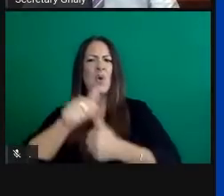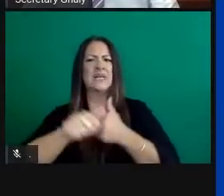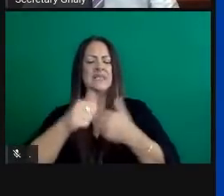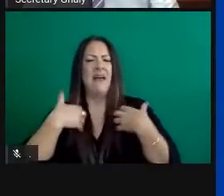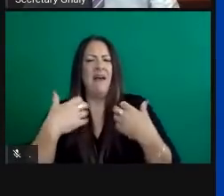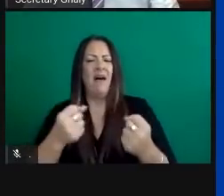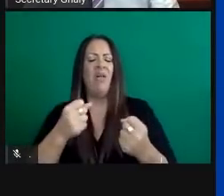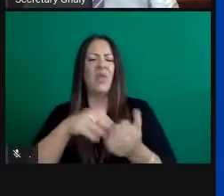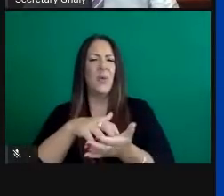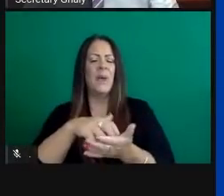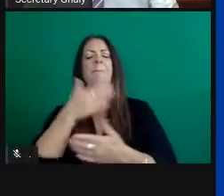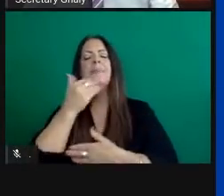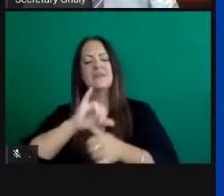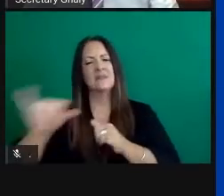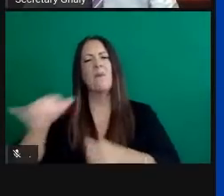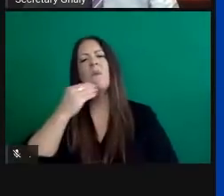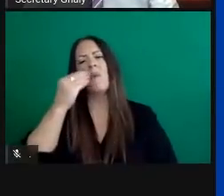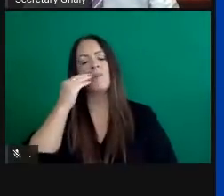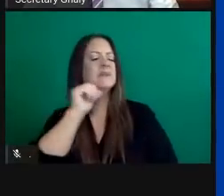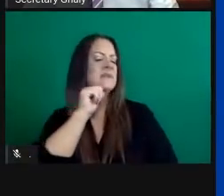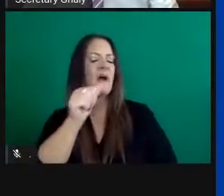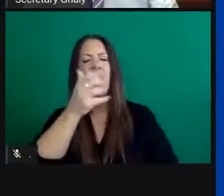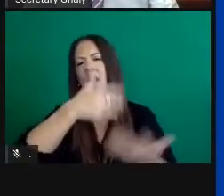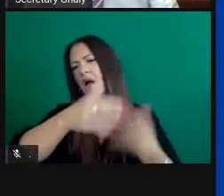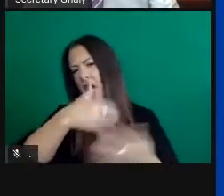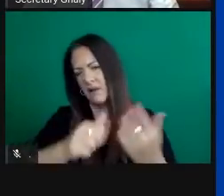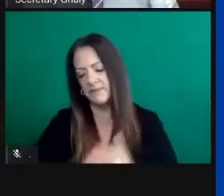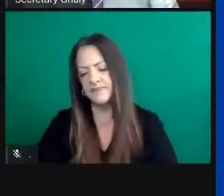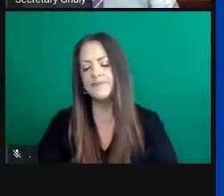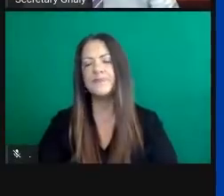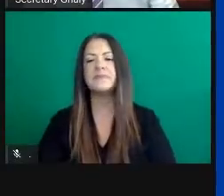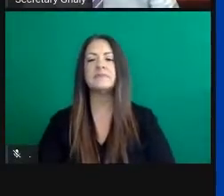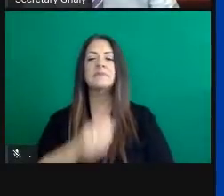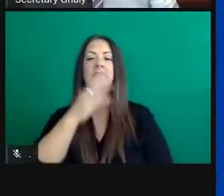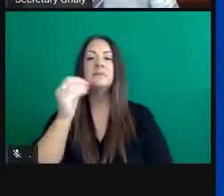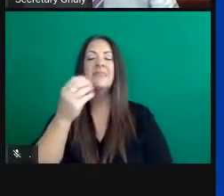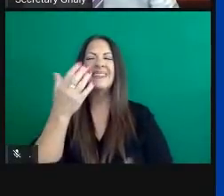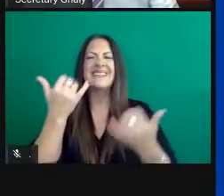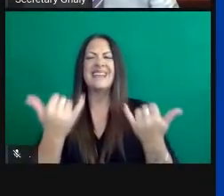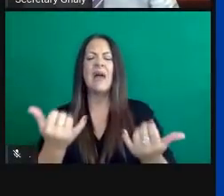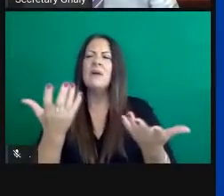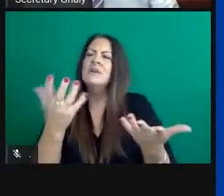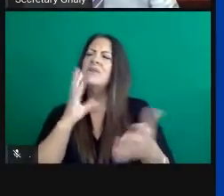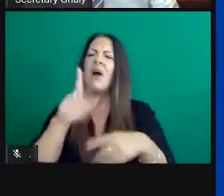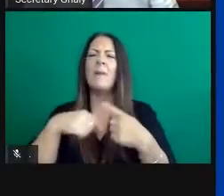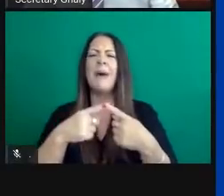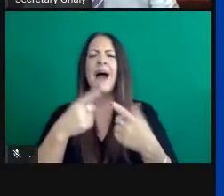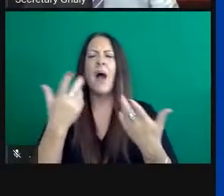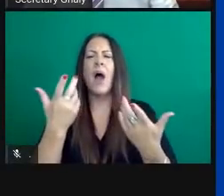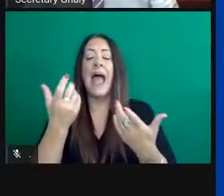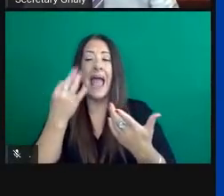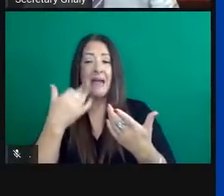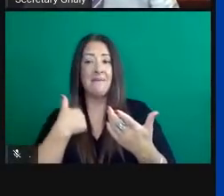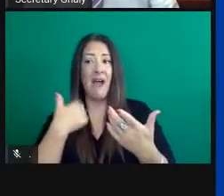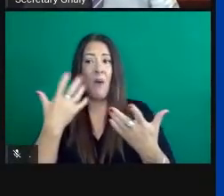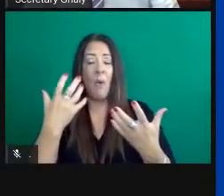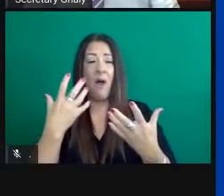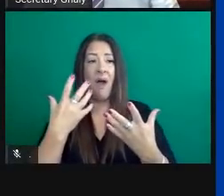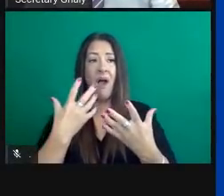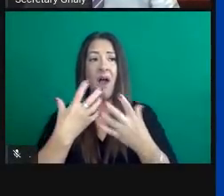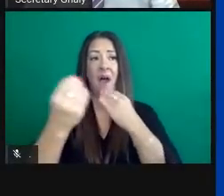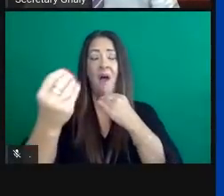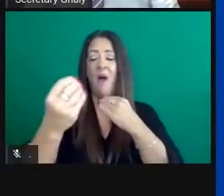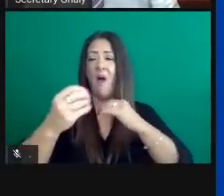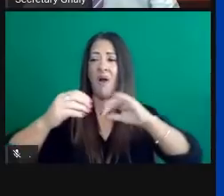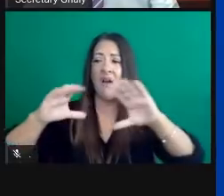that guidance? It's really talking about limiting the size of any gathering that you are planning